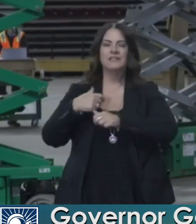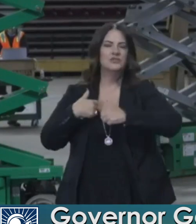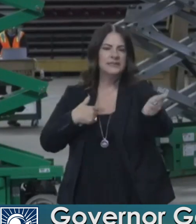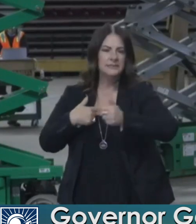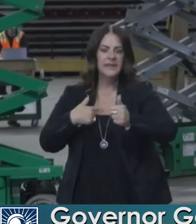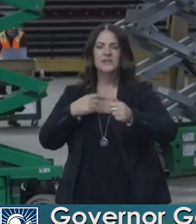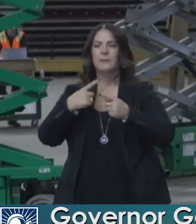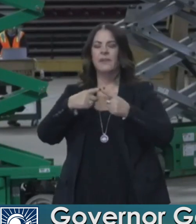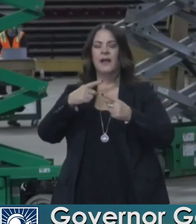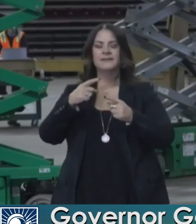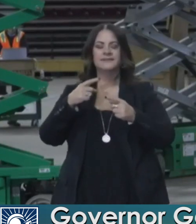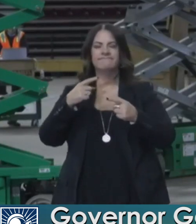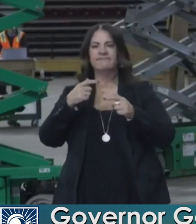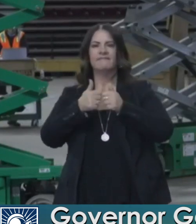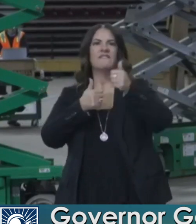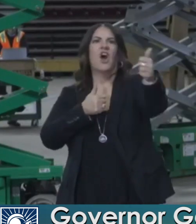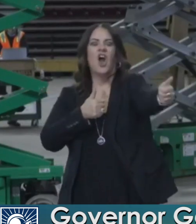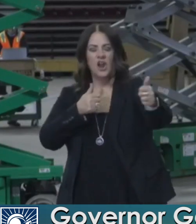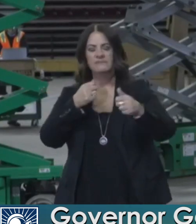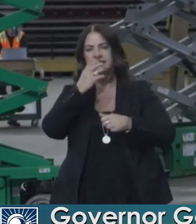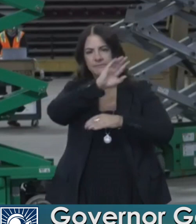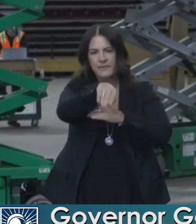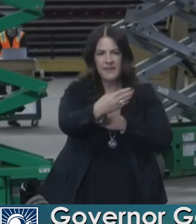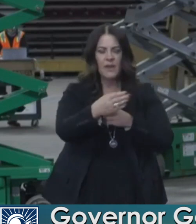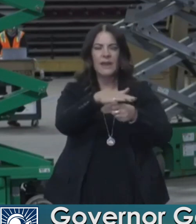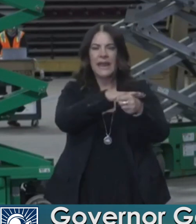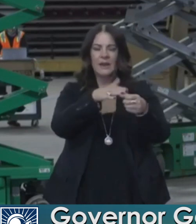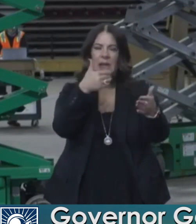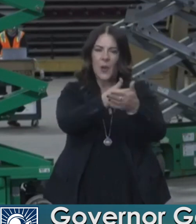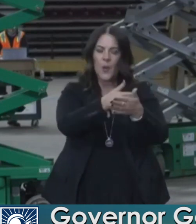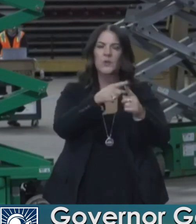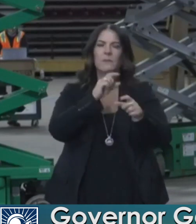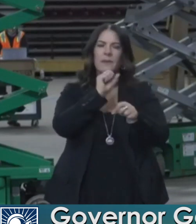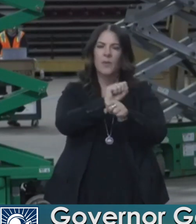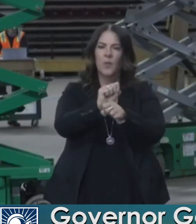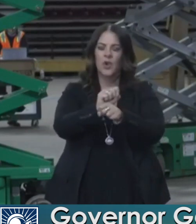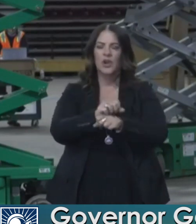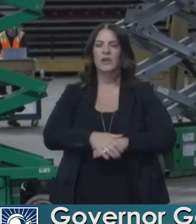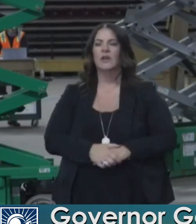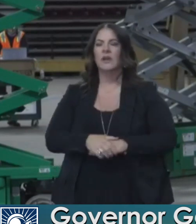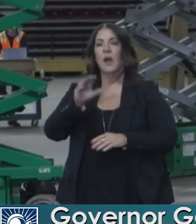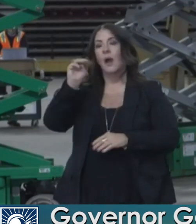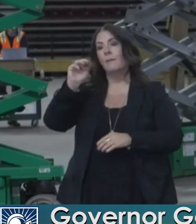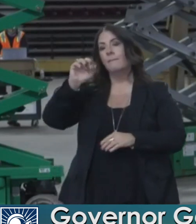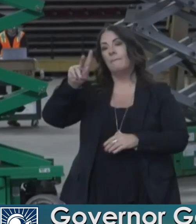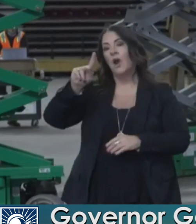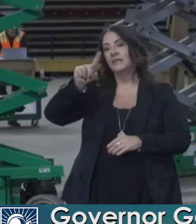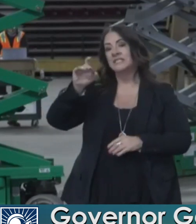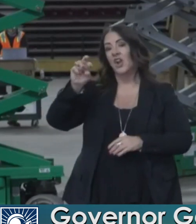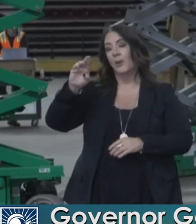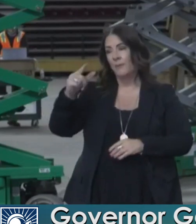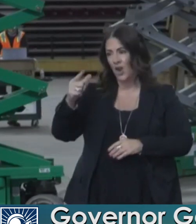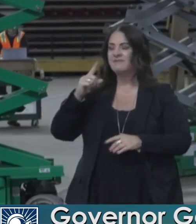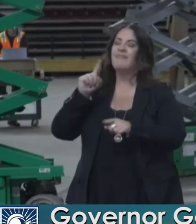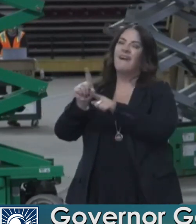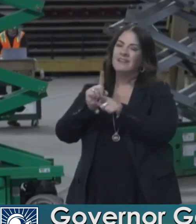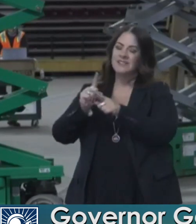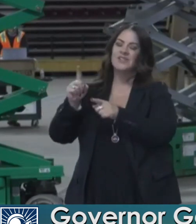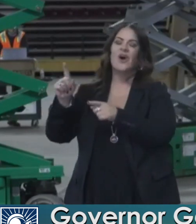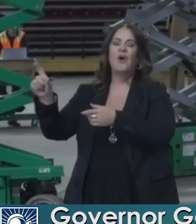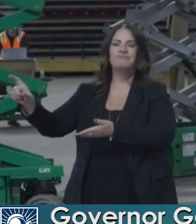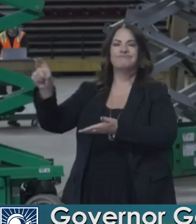Facebook, Mark Zuckerberg, for providing tens of millions of dollars to help with stipends for those individuals as well. So